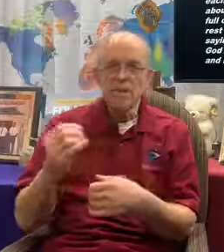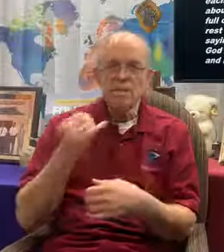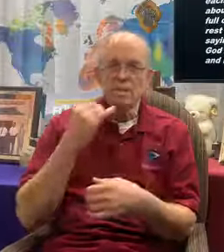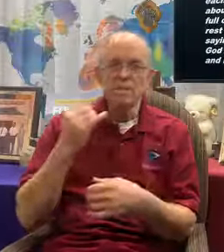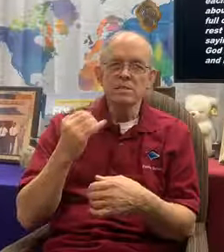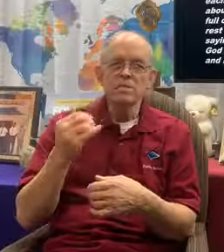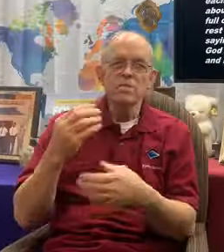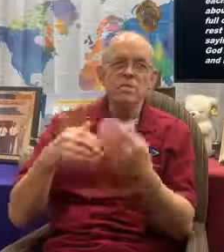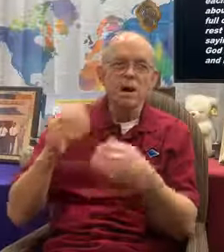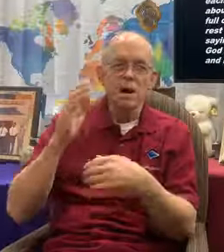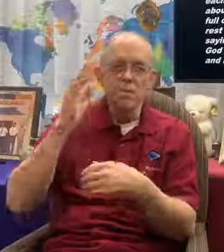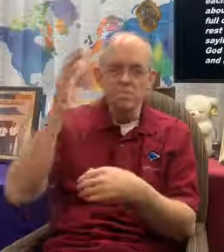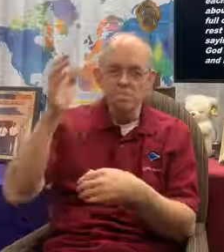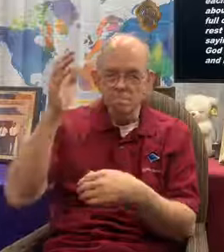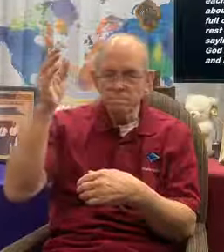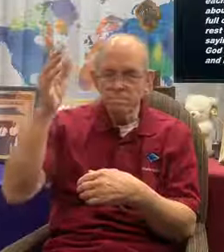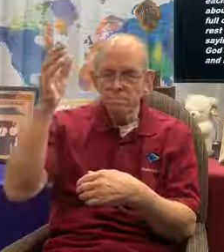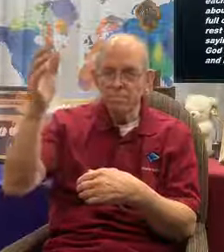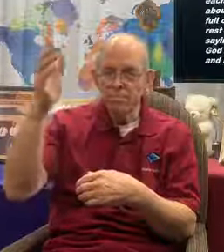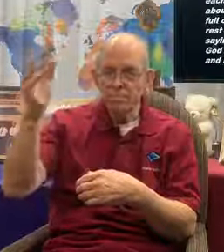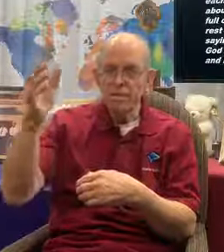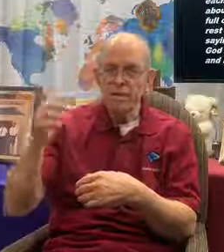and is to come.